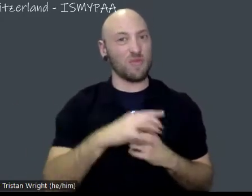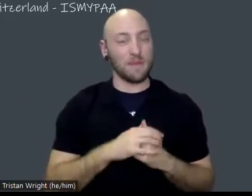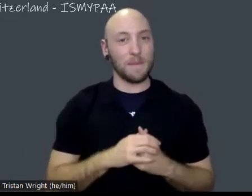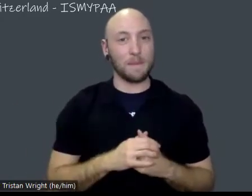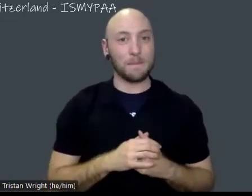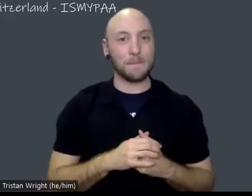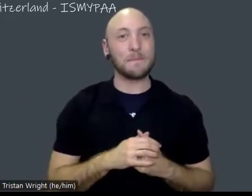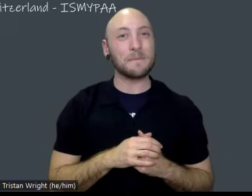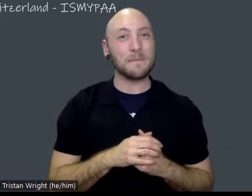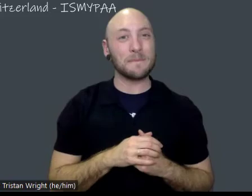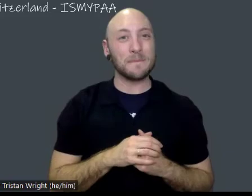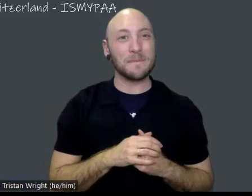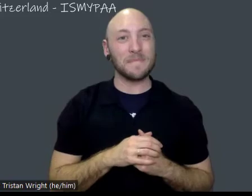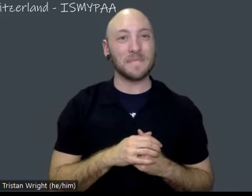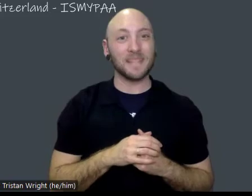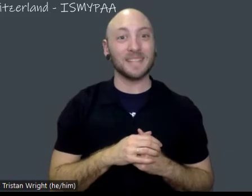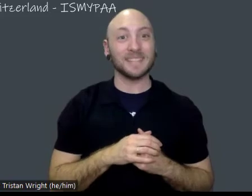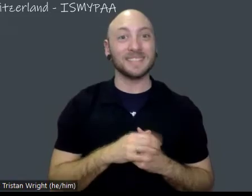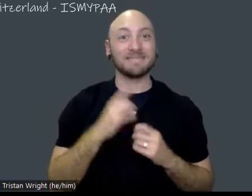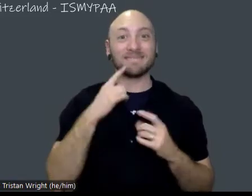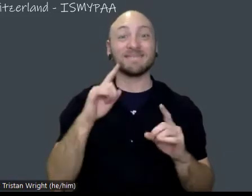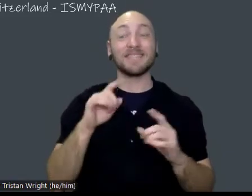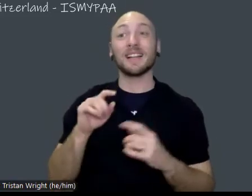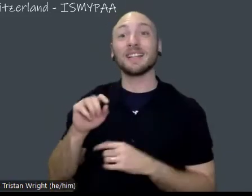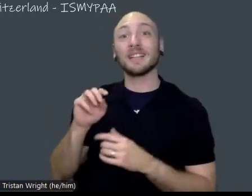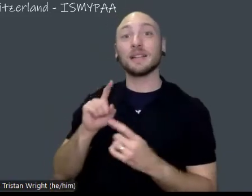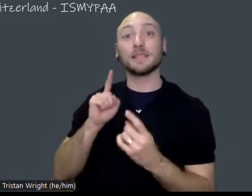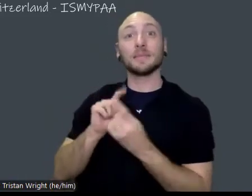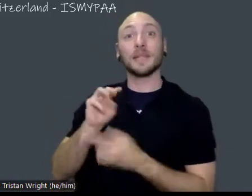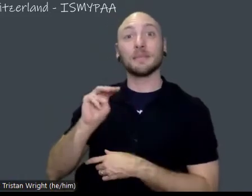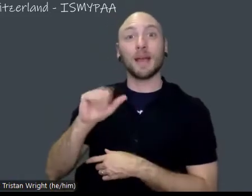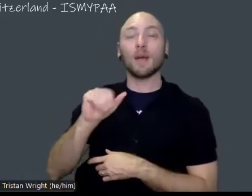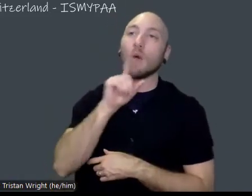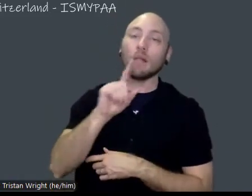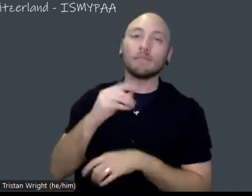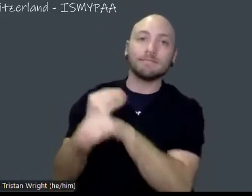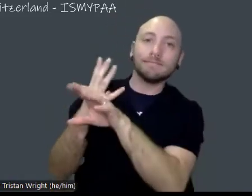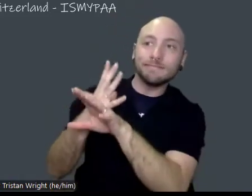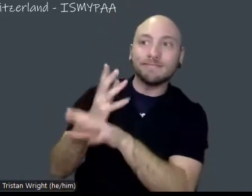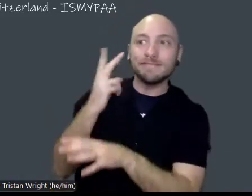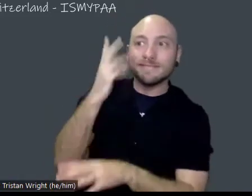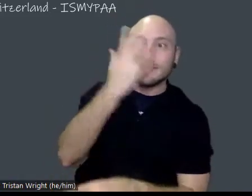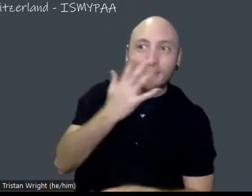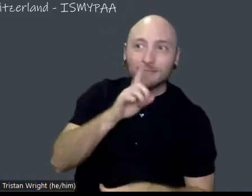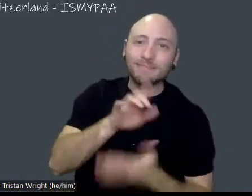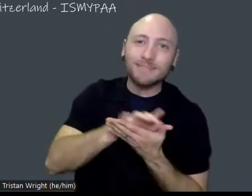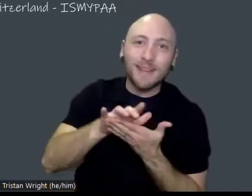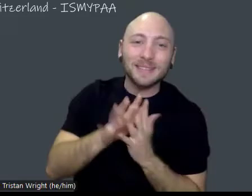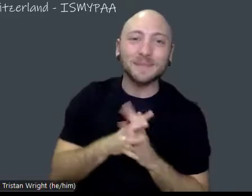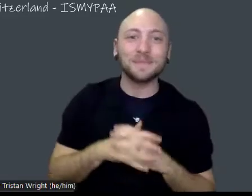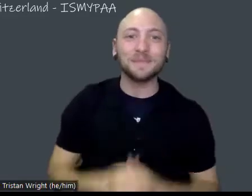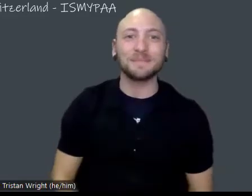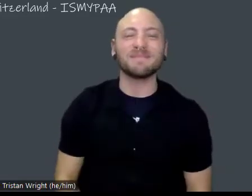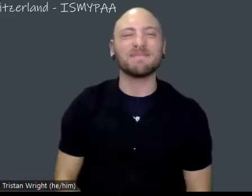Also glad to meet finally Micah too, on video at least. And yes, thank you